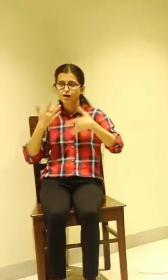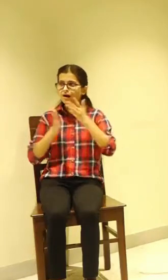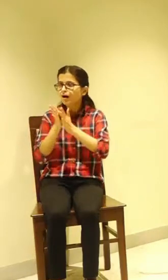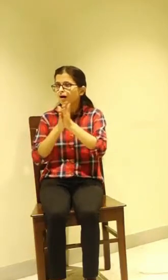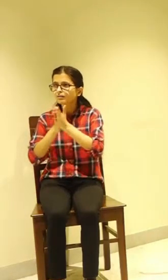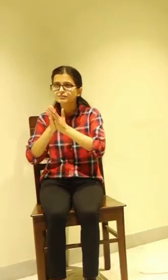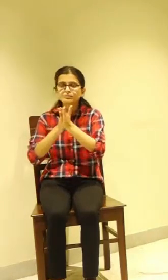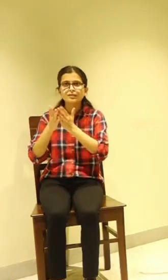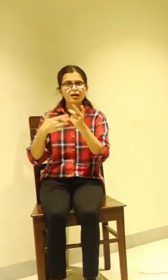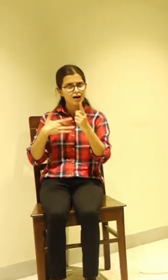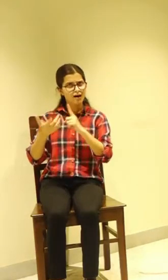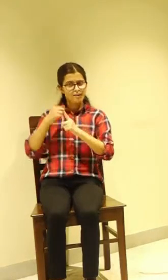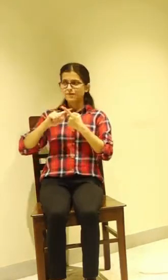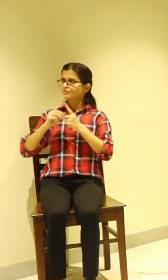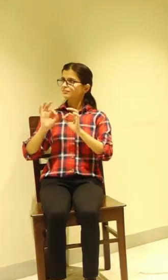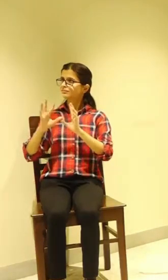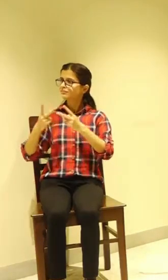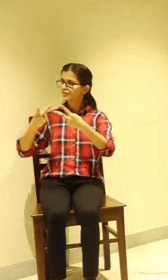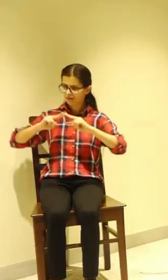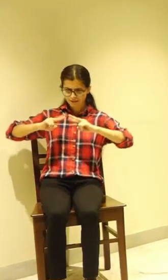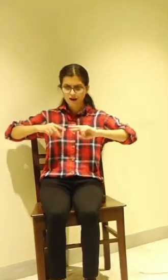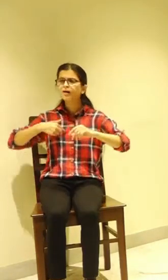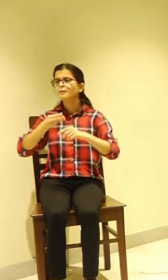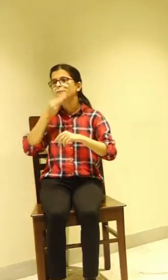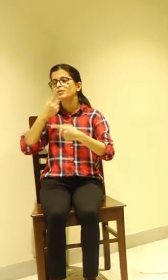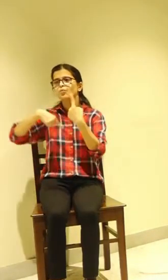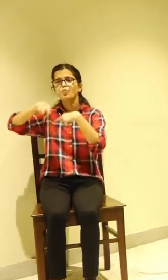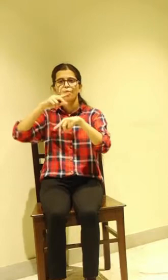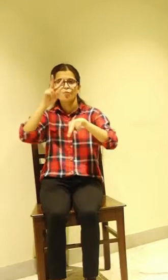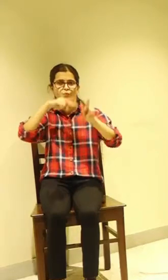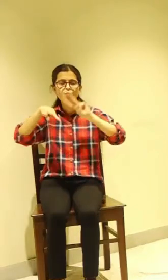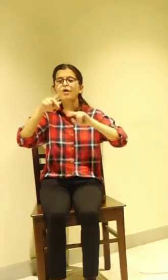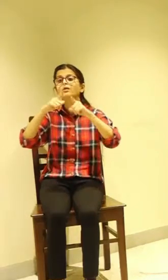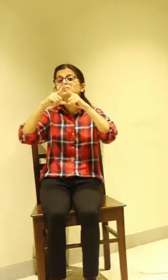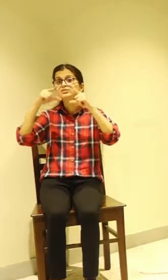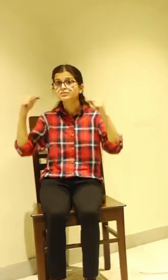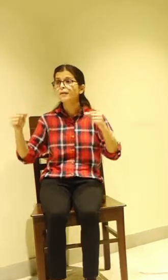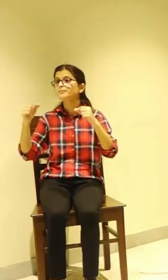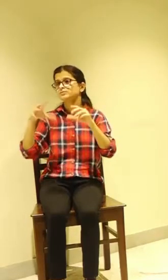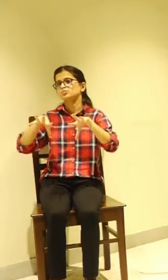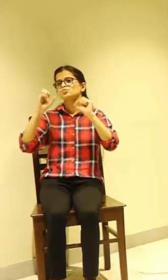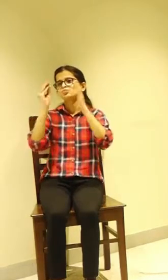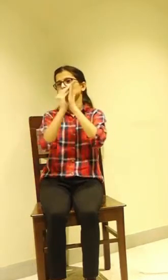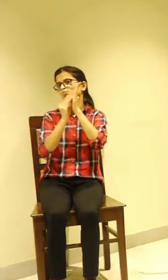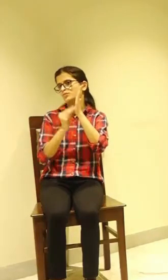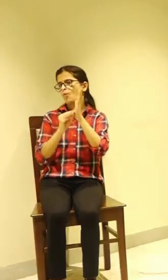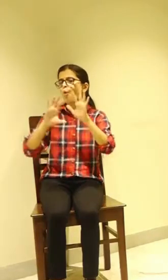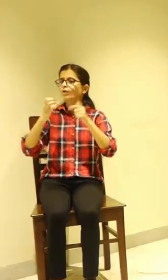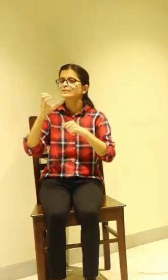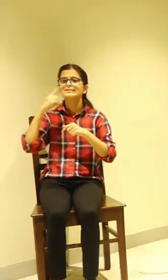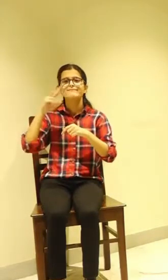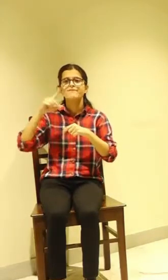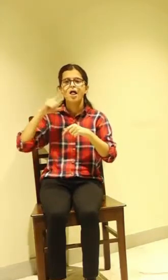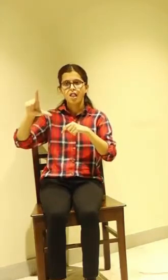So pat came the reply, please look at the Japanese Constitution. And please look at the Charter of Civil Liberty Rights which